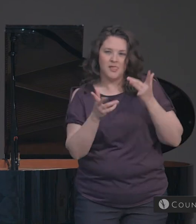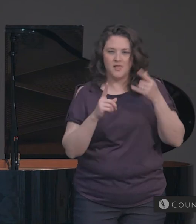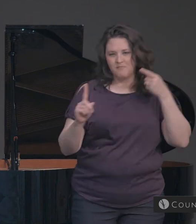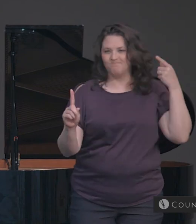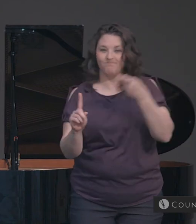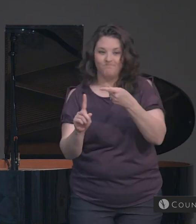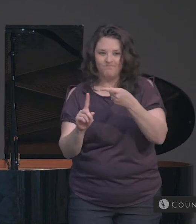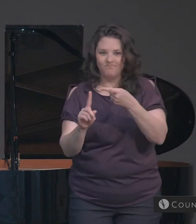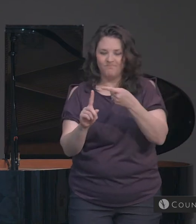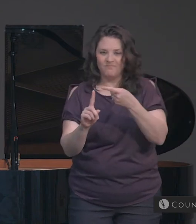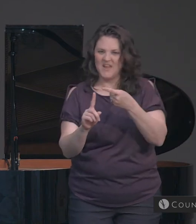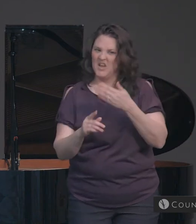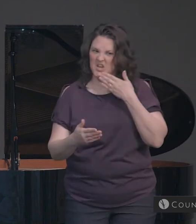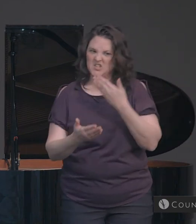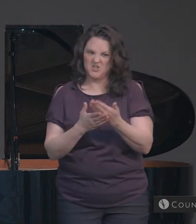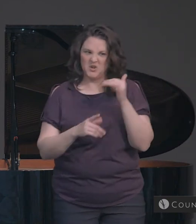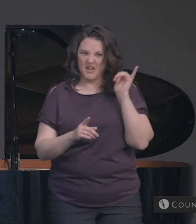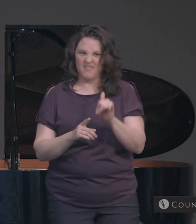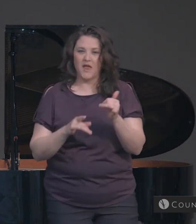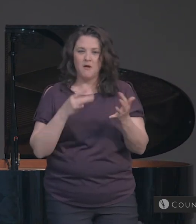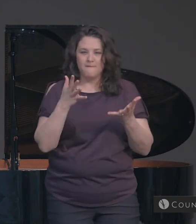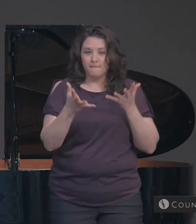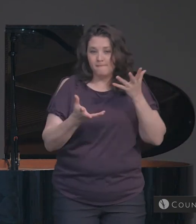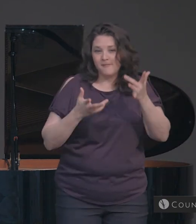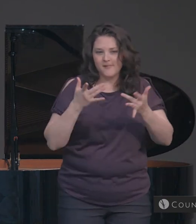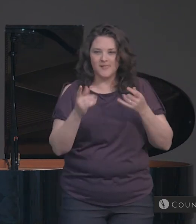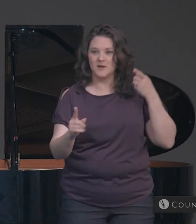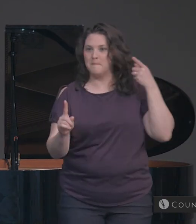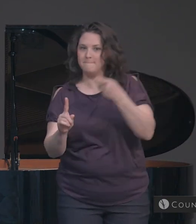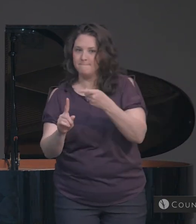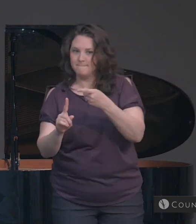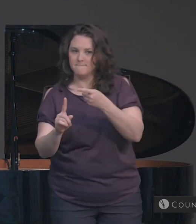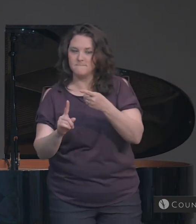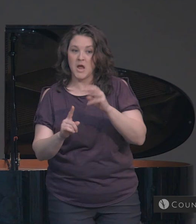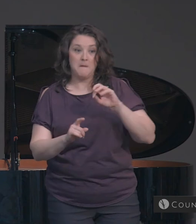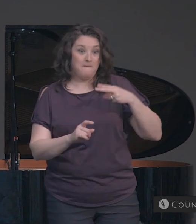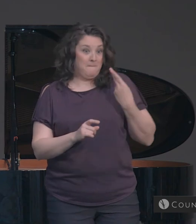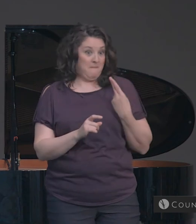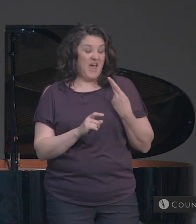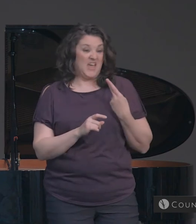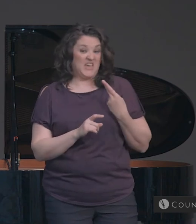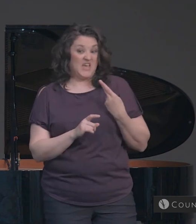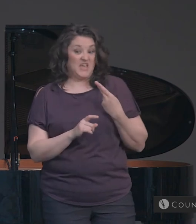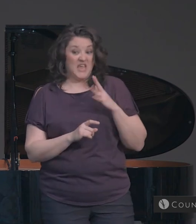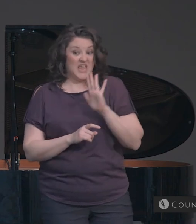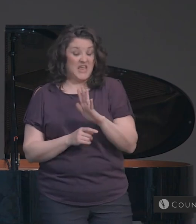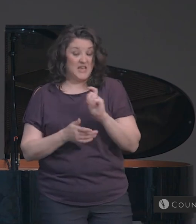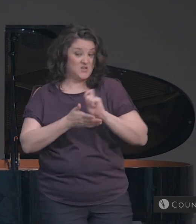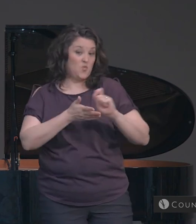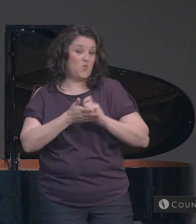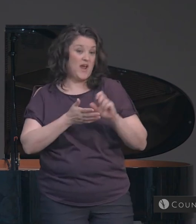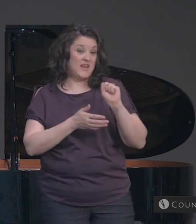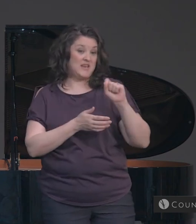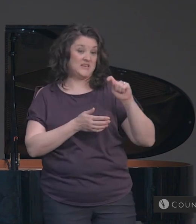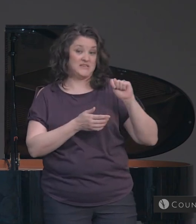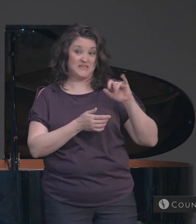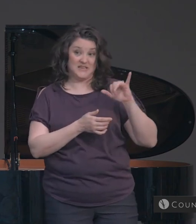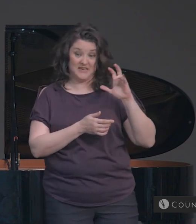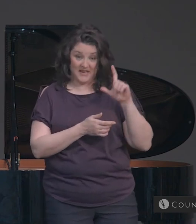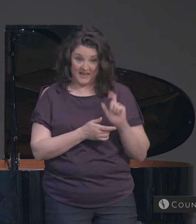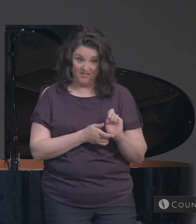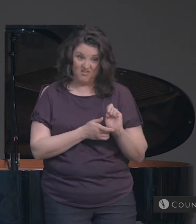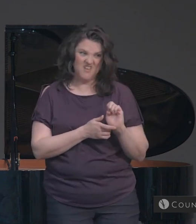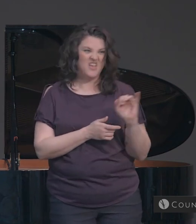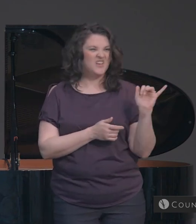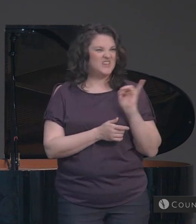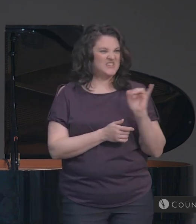is really good at it. In fact, I would call Micah and his writing style